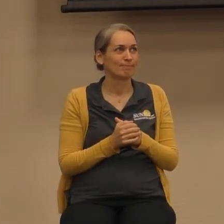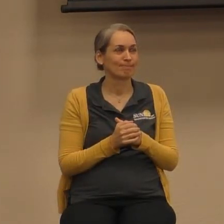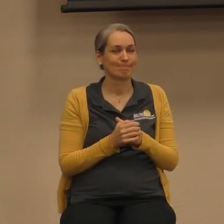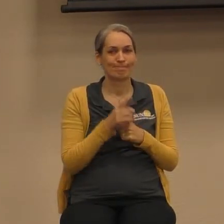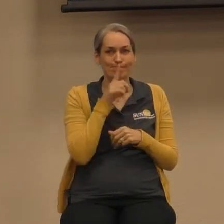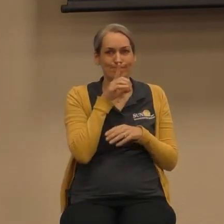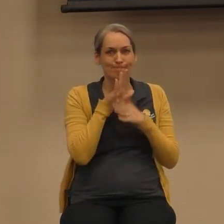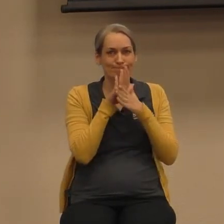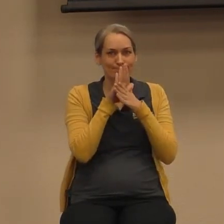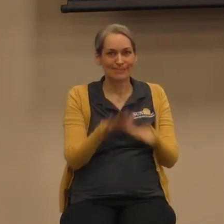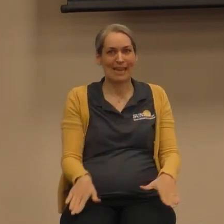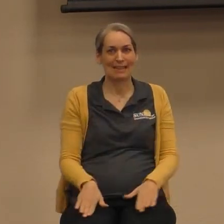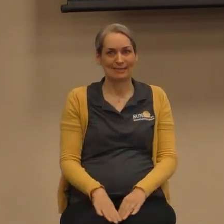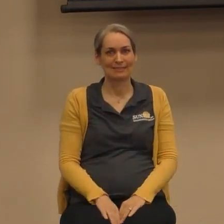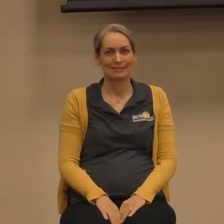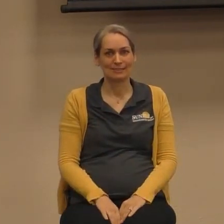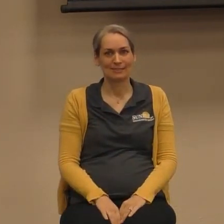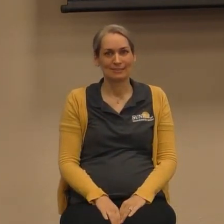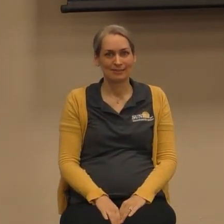Silent.